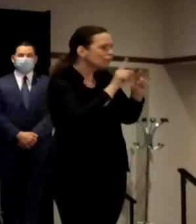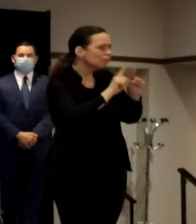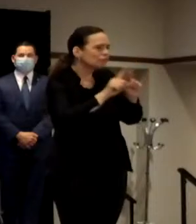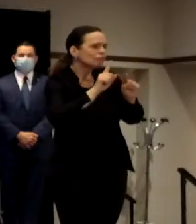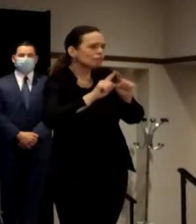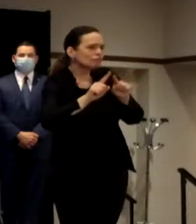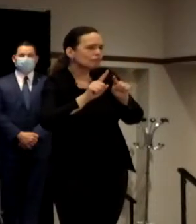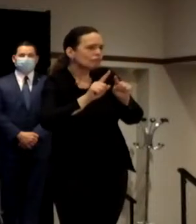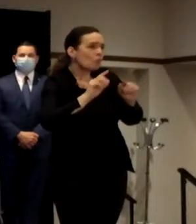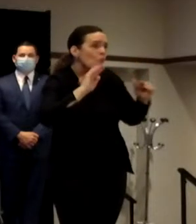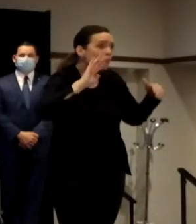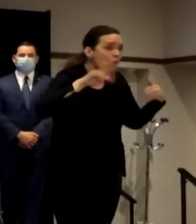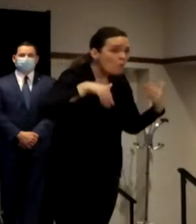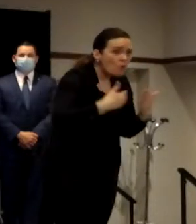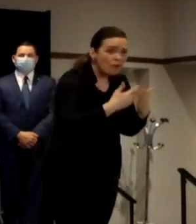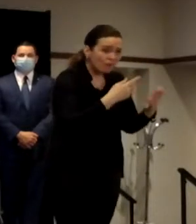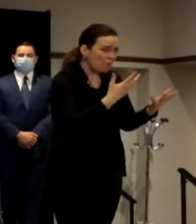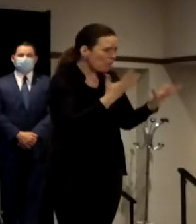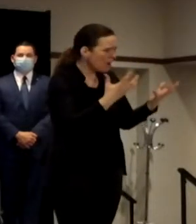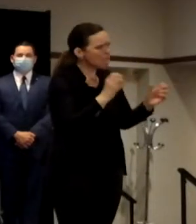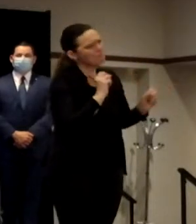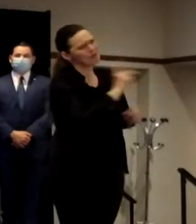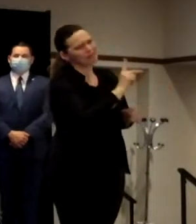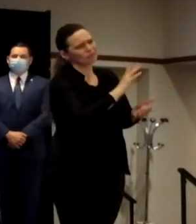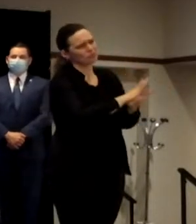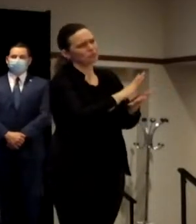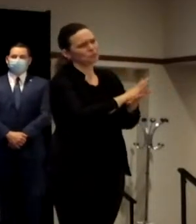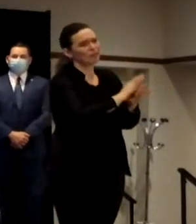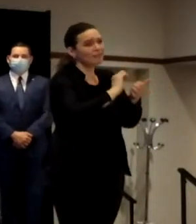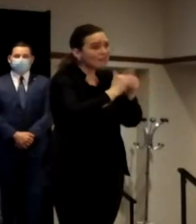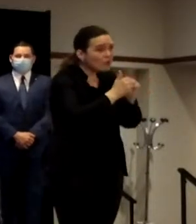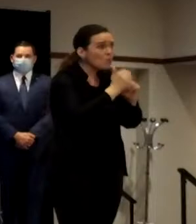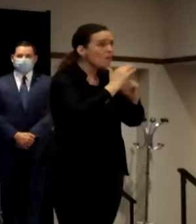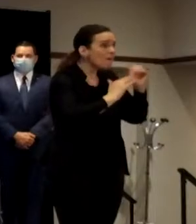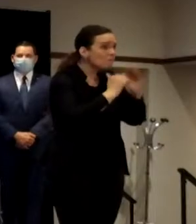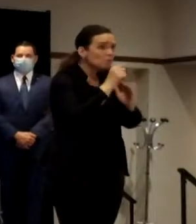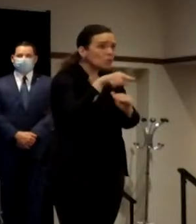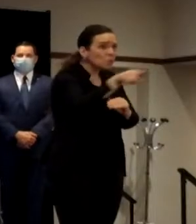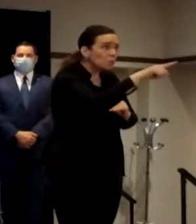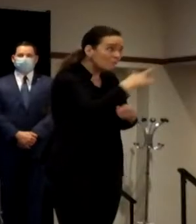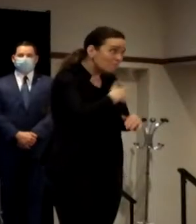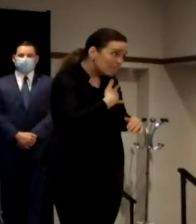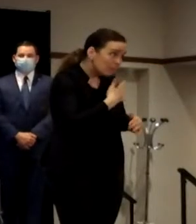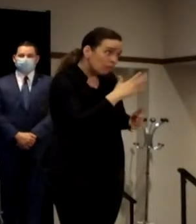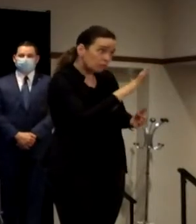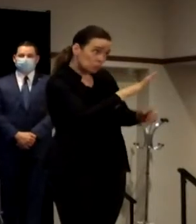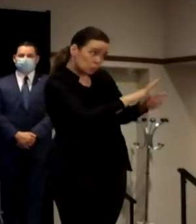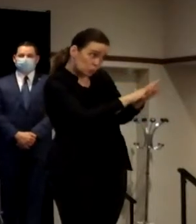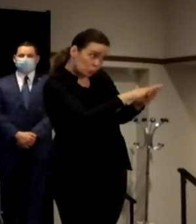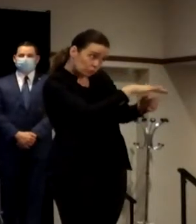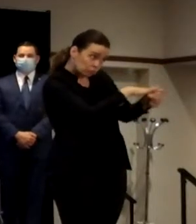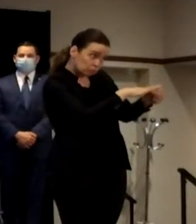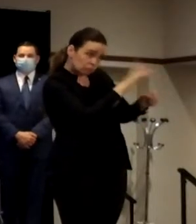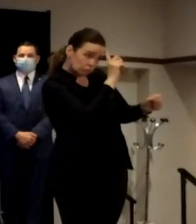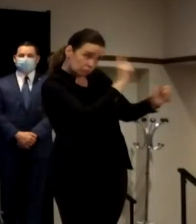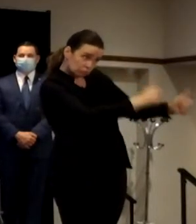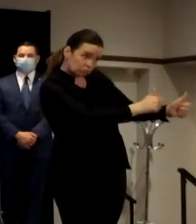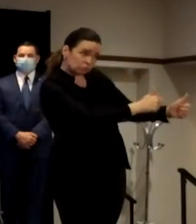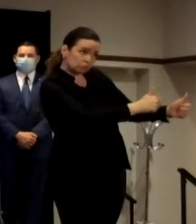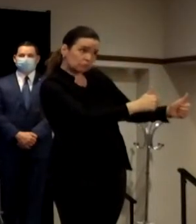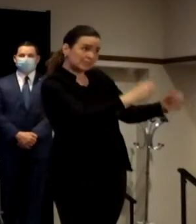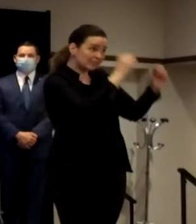school together, depending on how comfortable you are, how your resources are, or how your stakeholders are willing to participate in